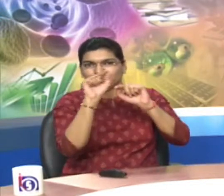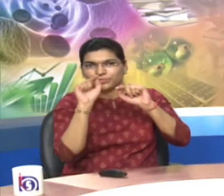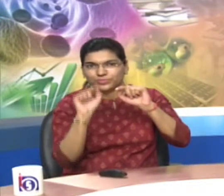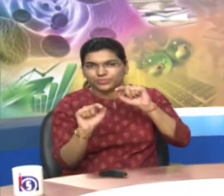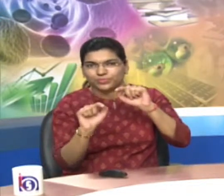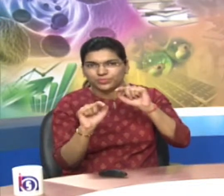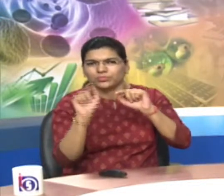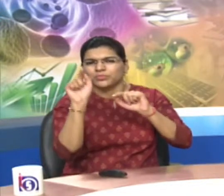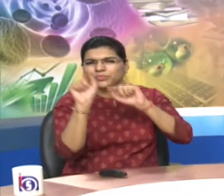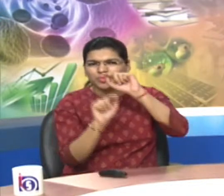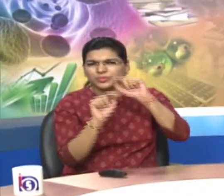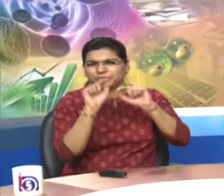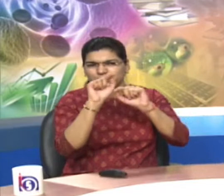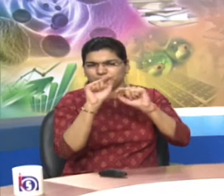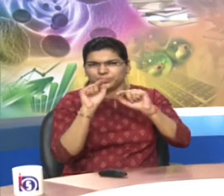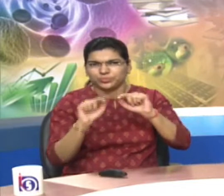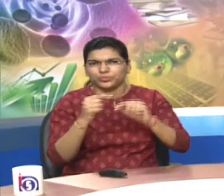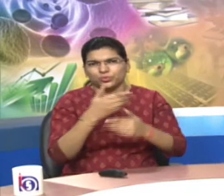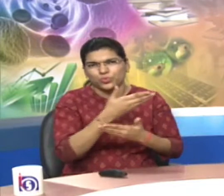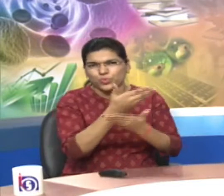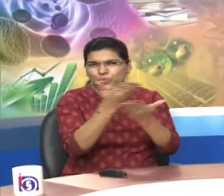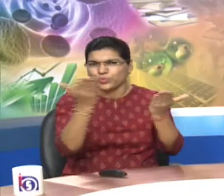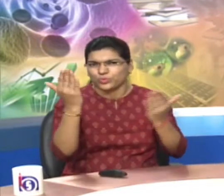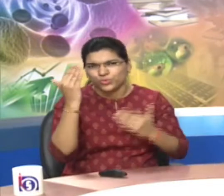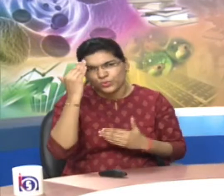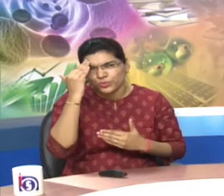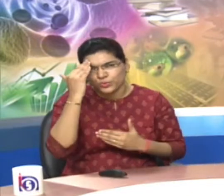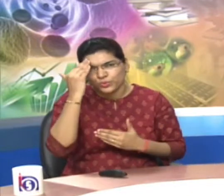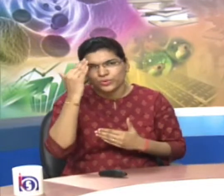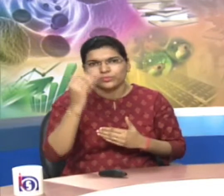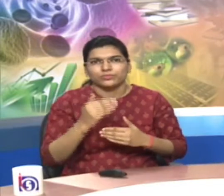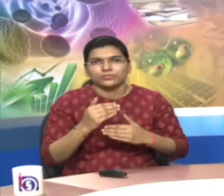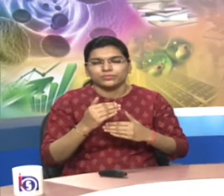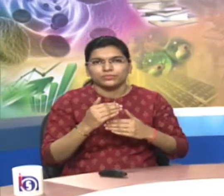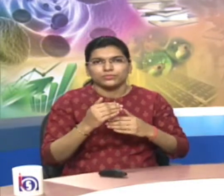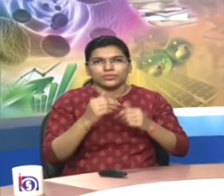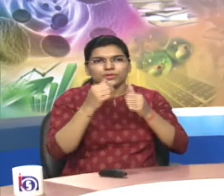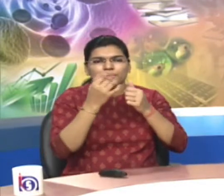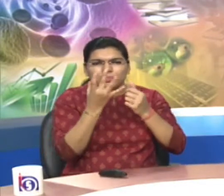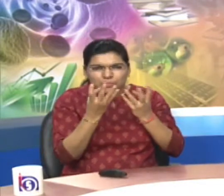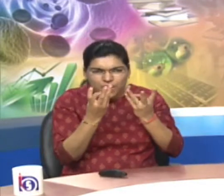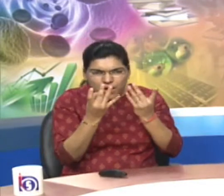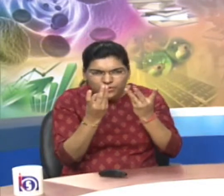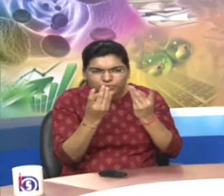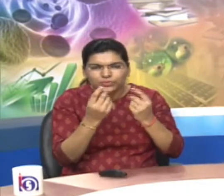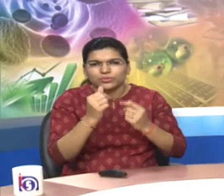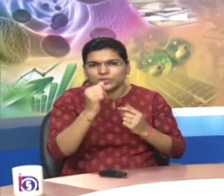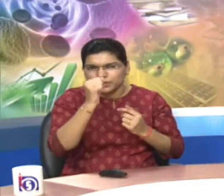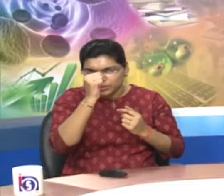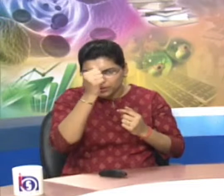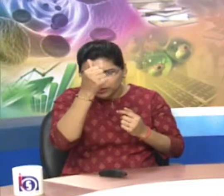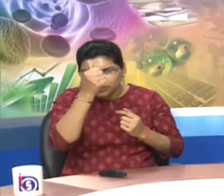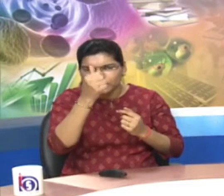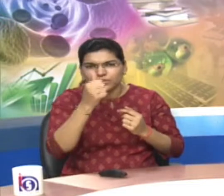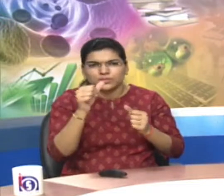Fourth point explains about the percent style. You all must have